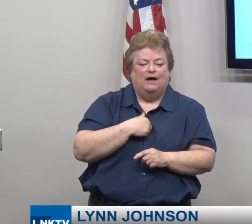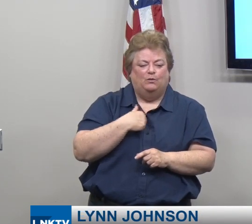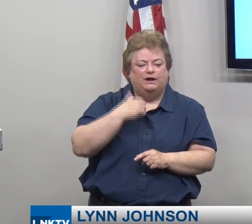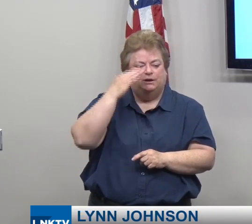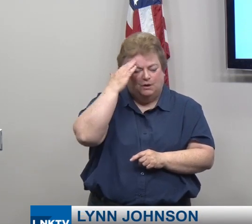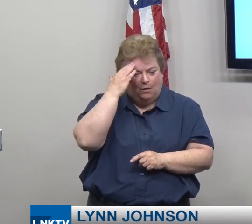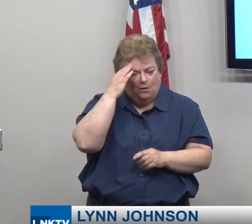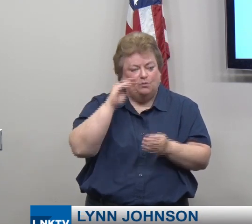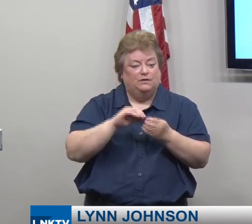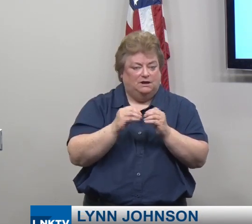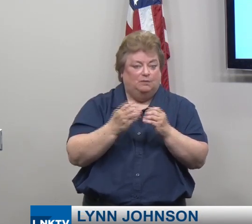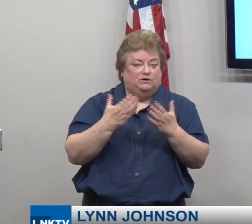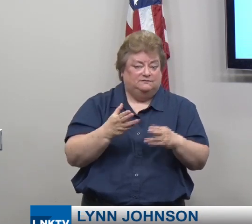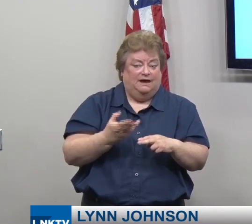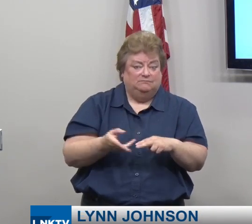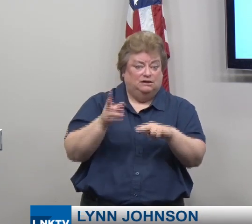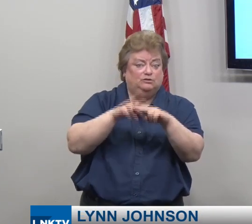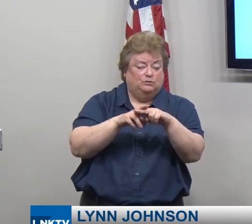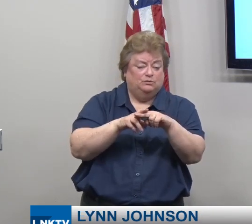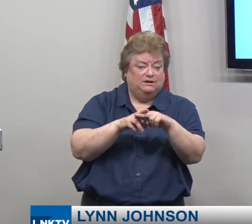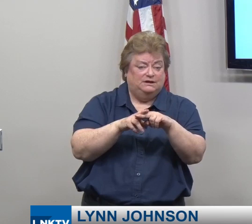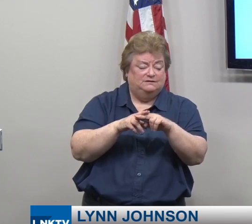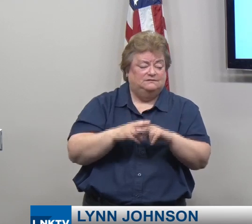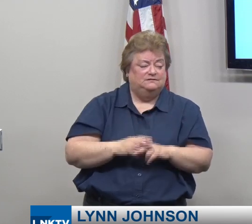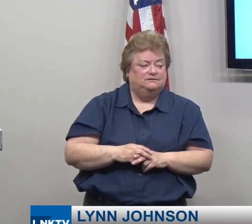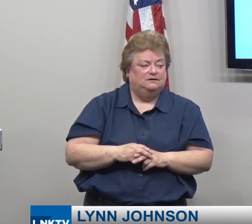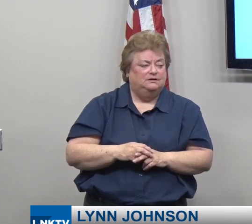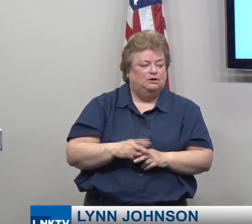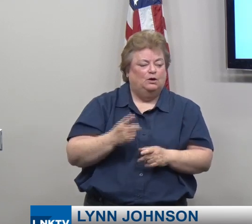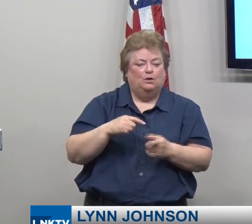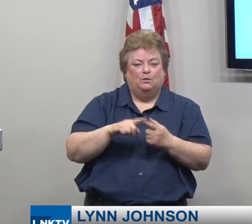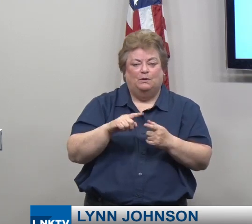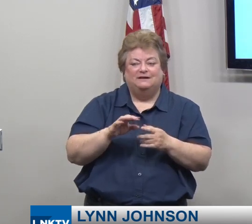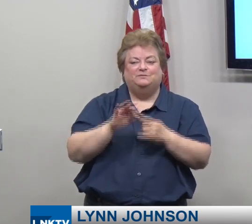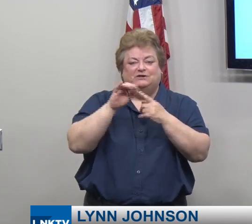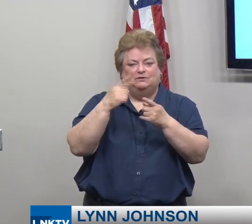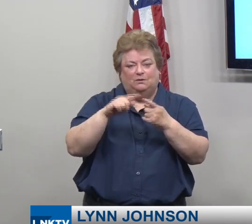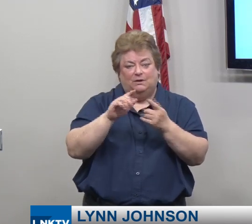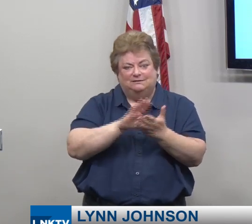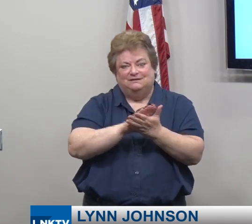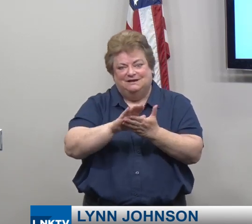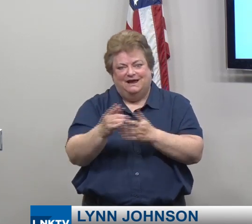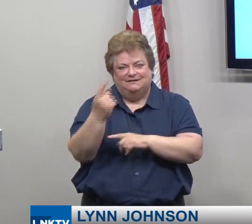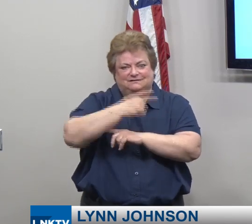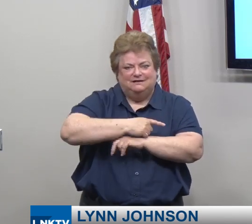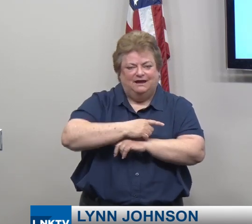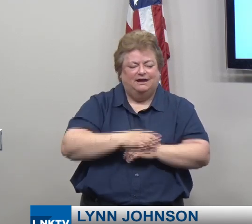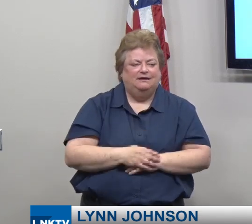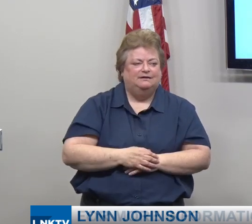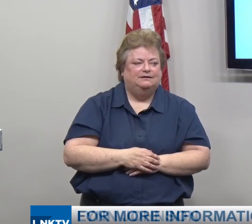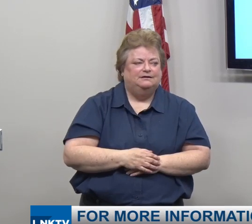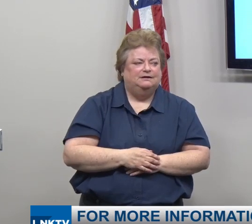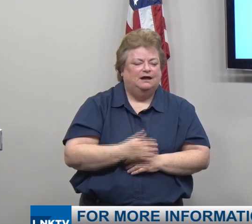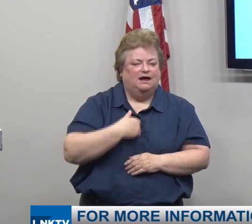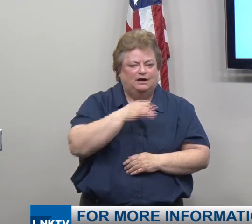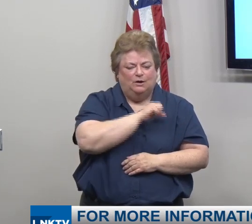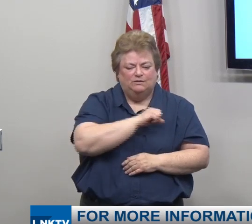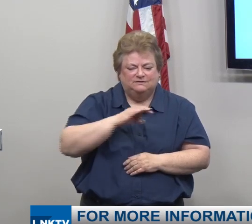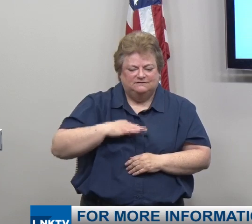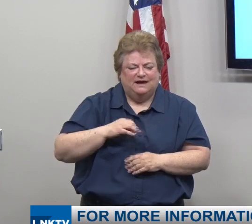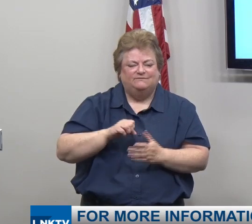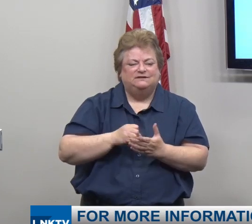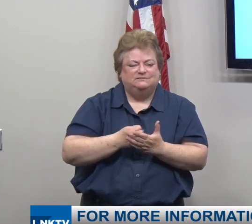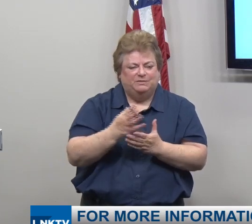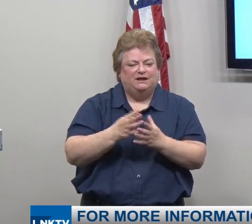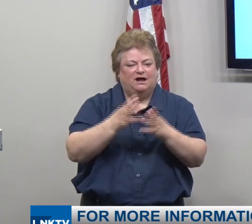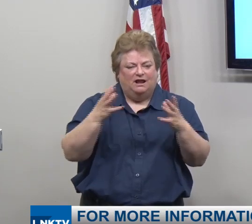the numbers have increased, particularly when we have a nice day. I know that the staff are spending quite a bit